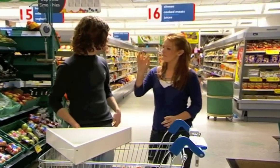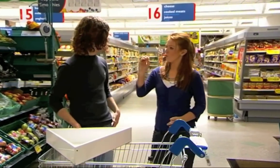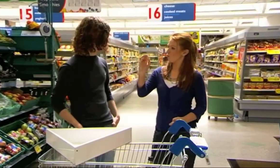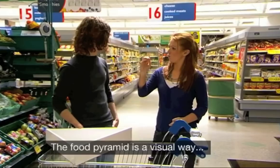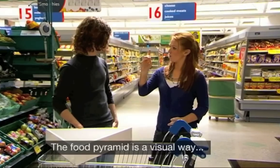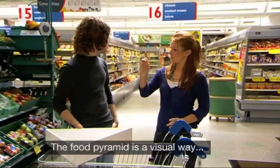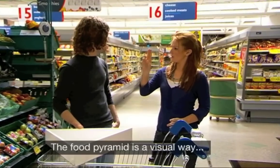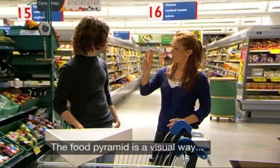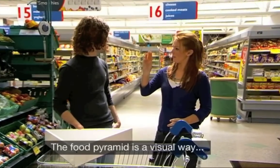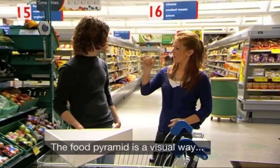the food pyramid